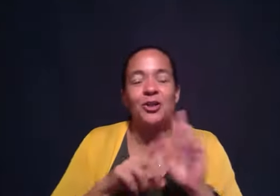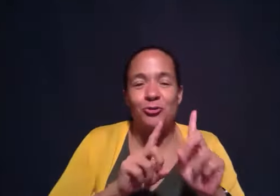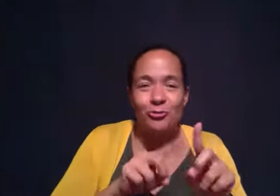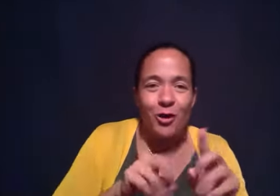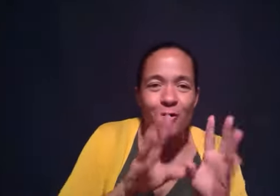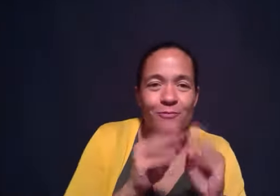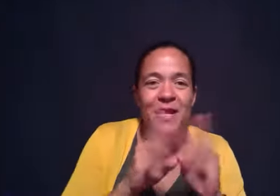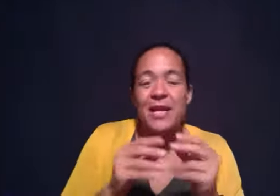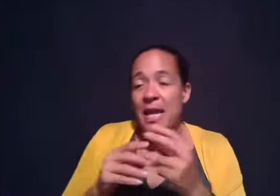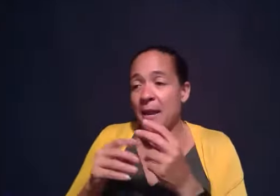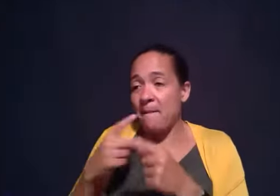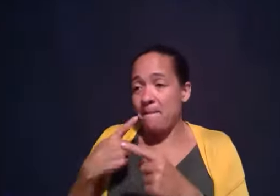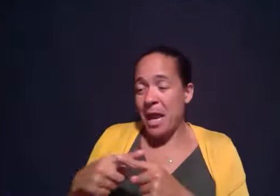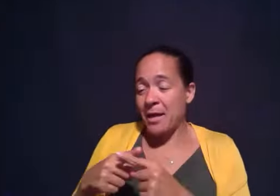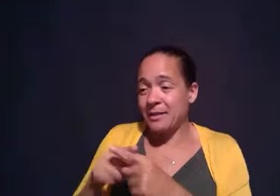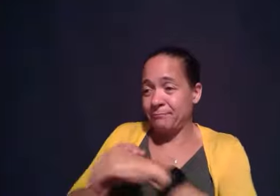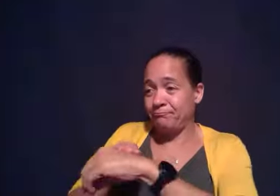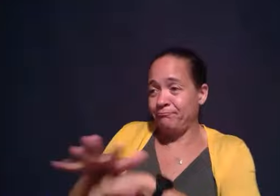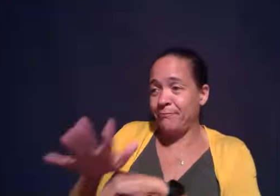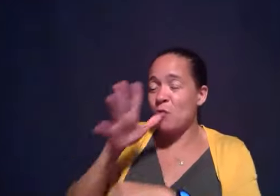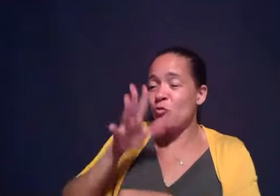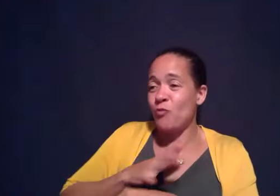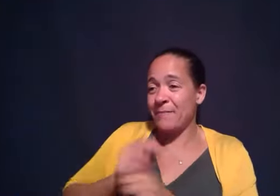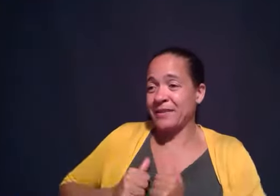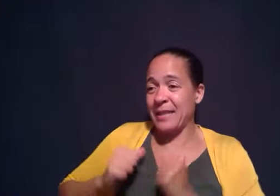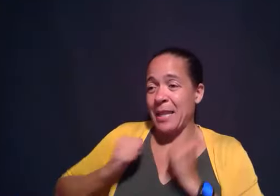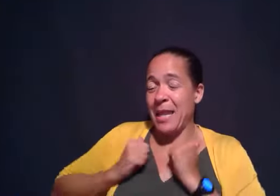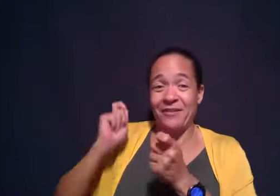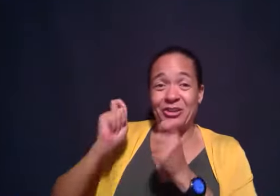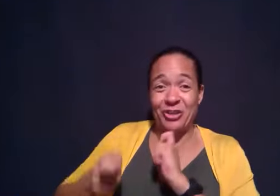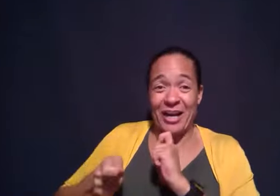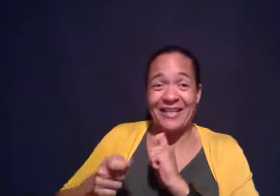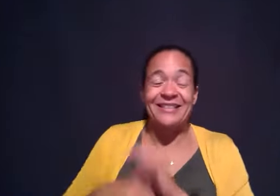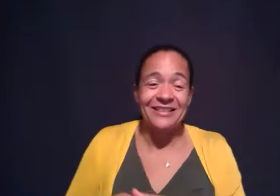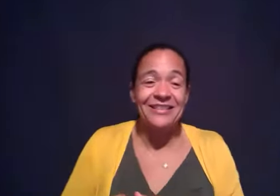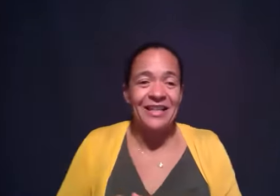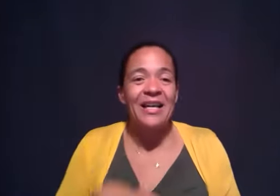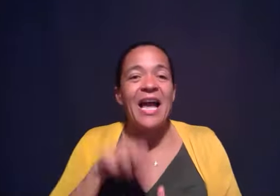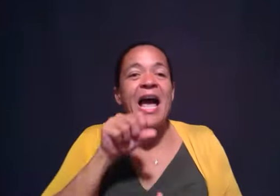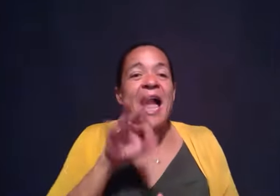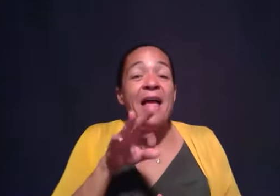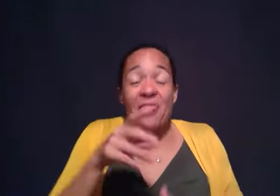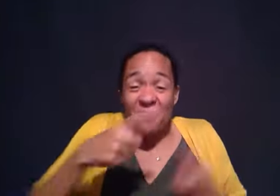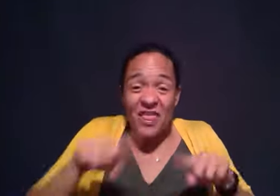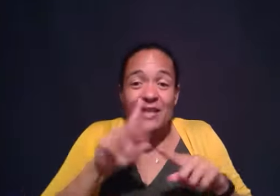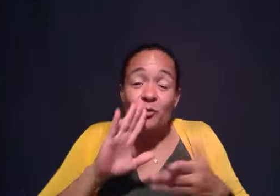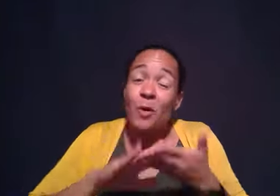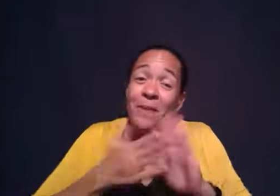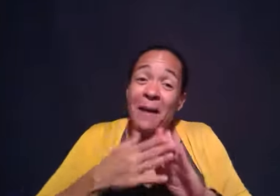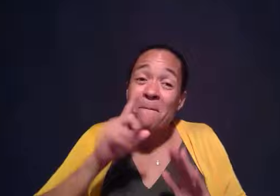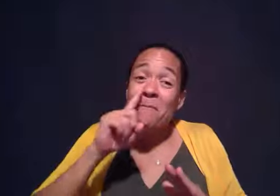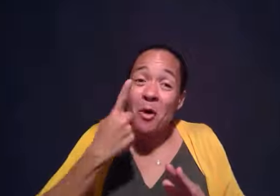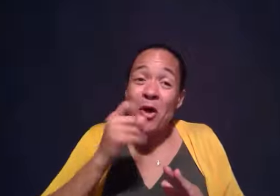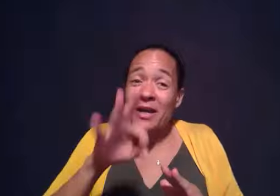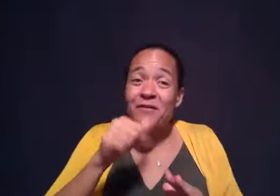change. This stuff gets real boring if you're not doing the cool part. And when I started doing the cool